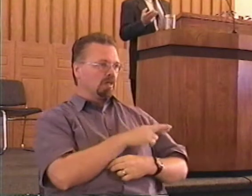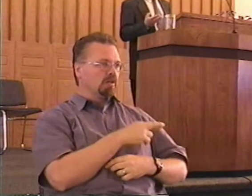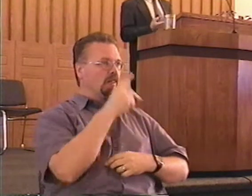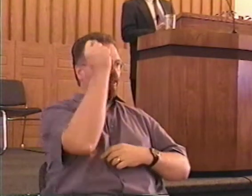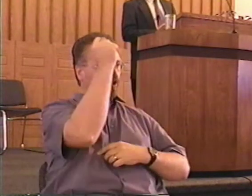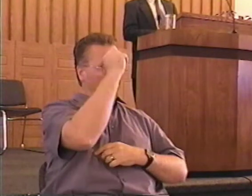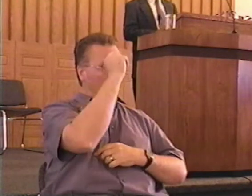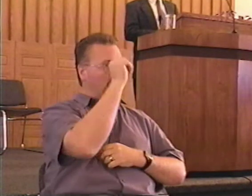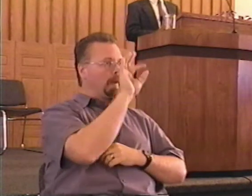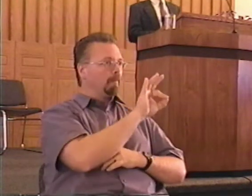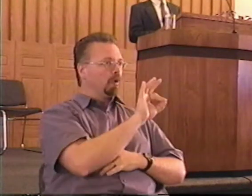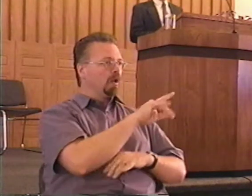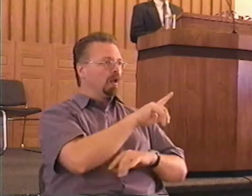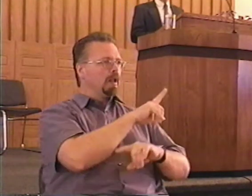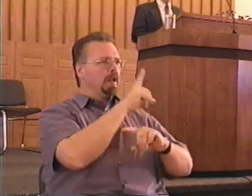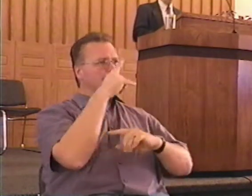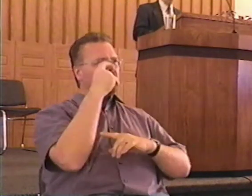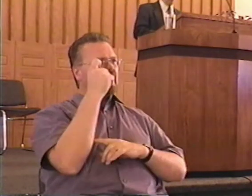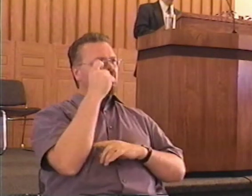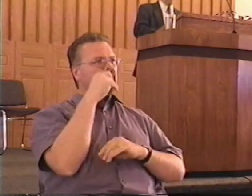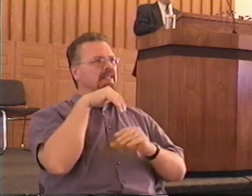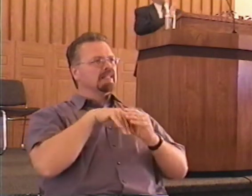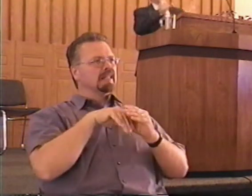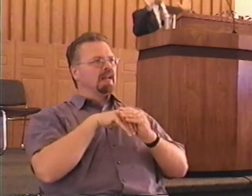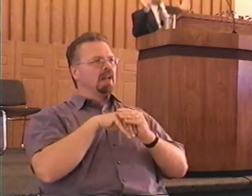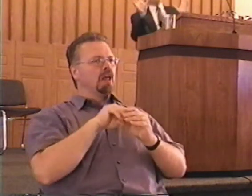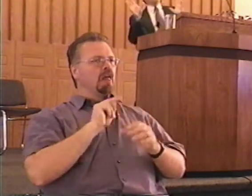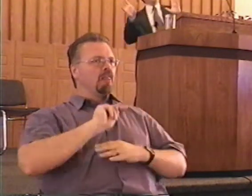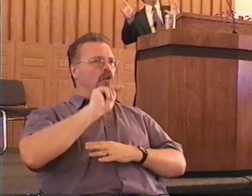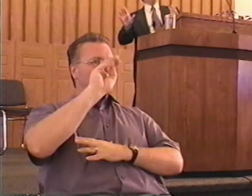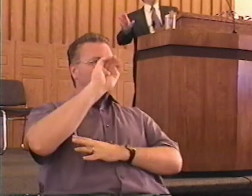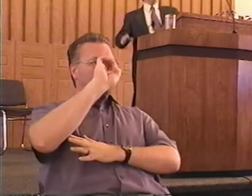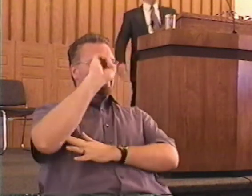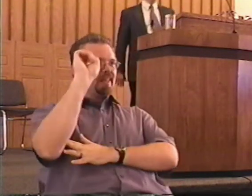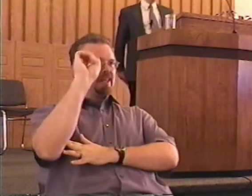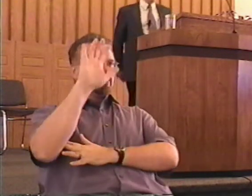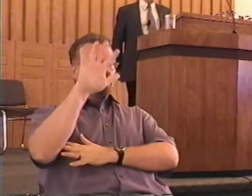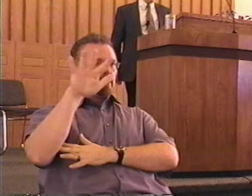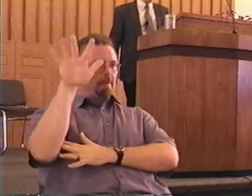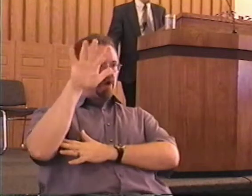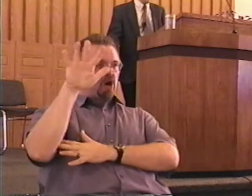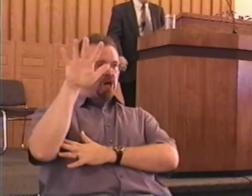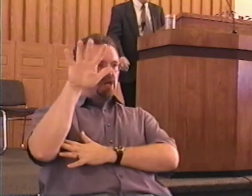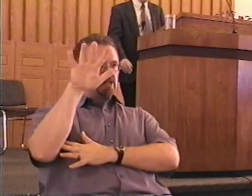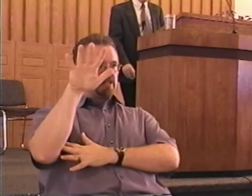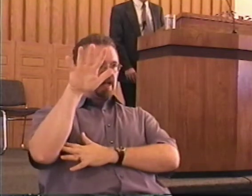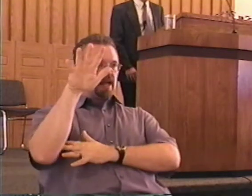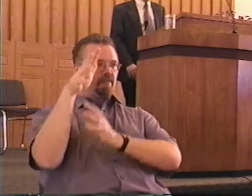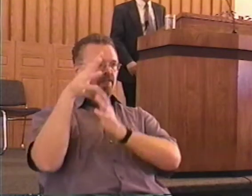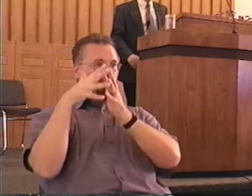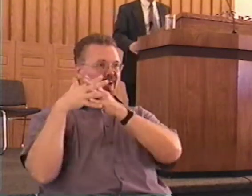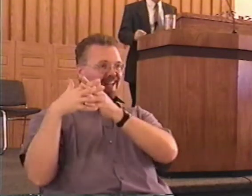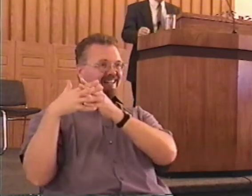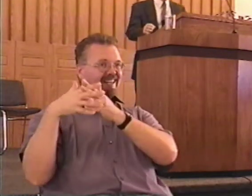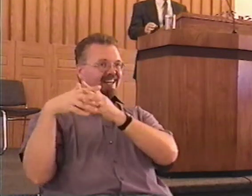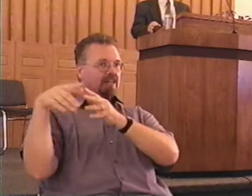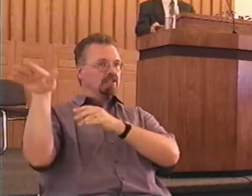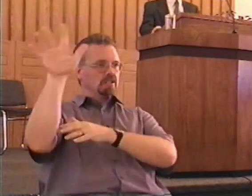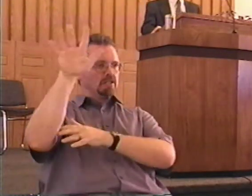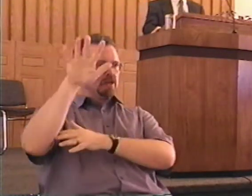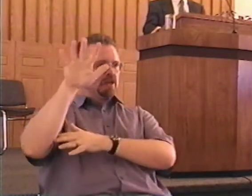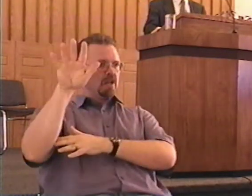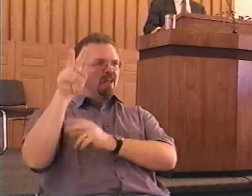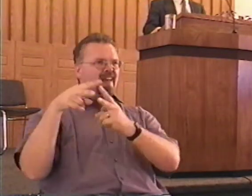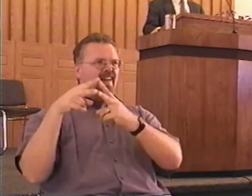and preaching. Because in the northeastern part of the United States, it is an